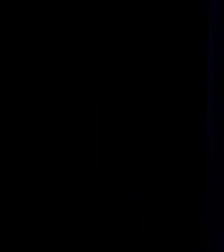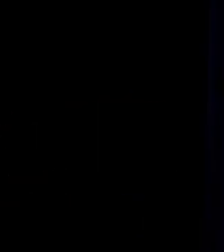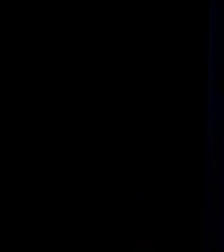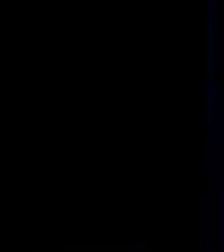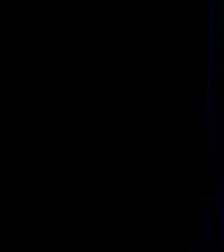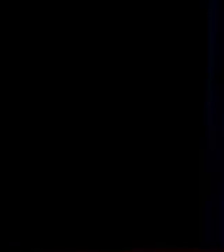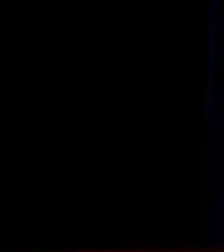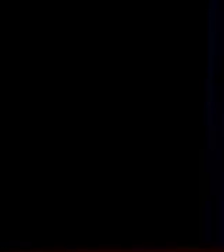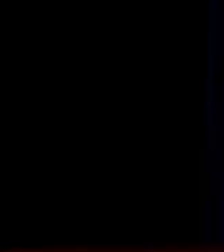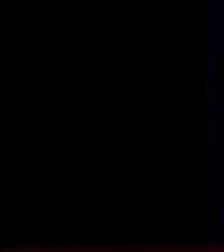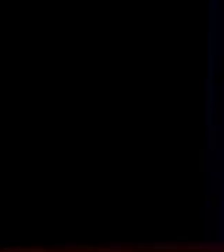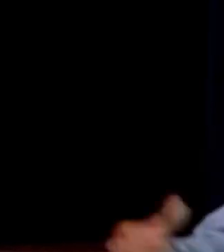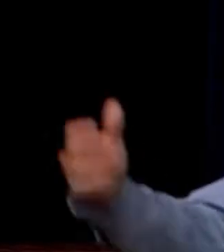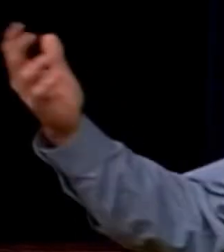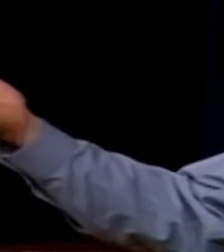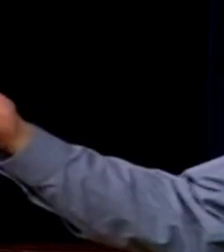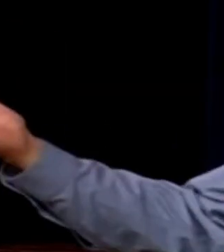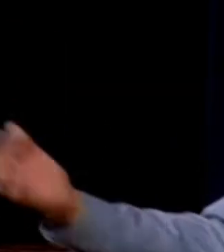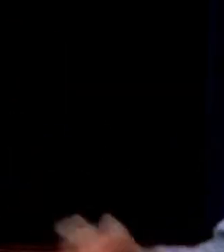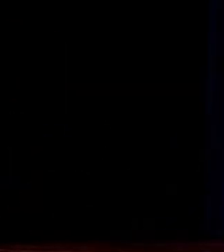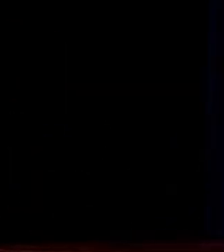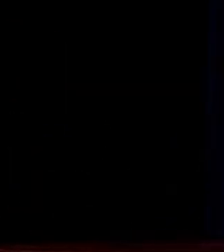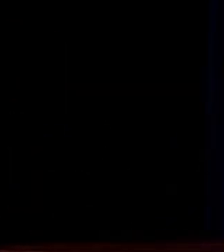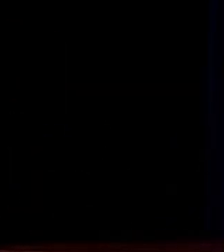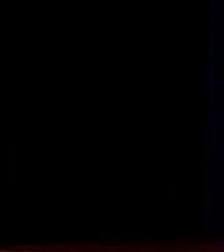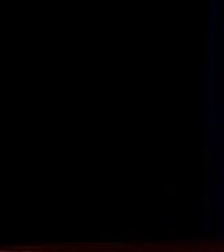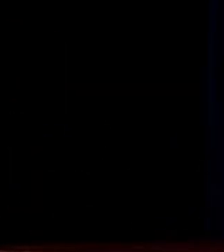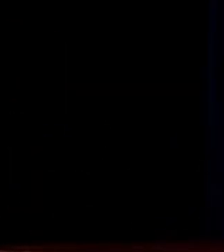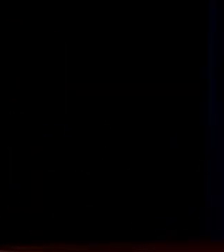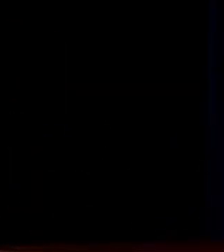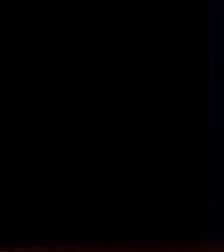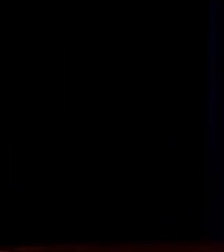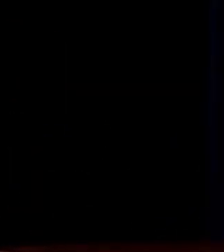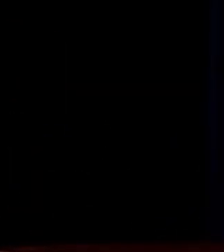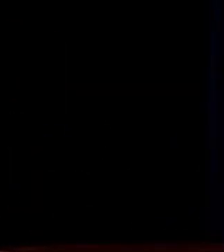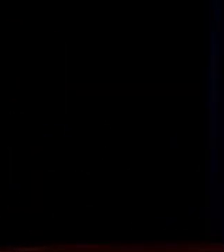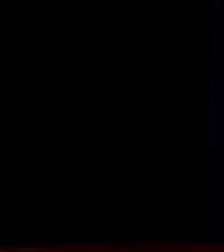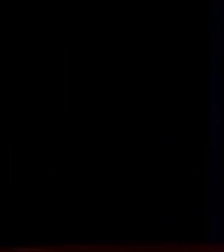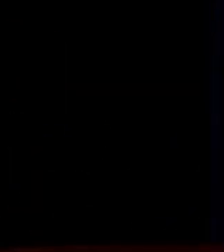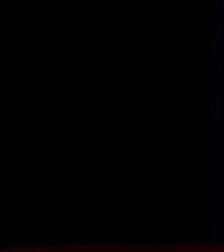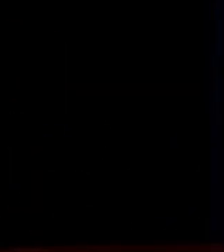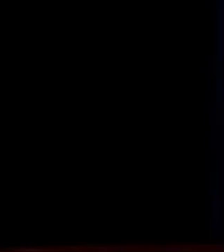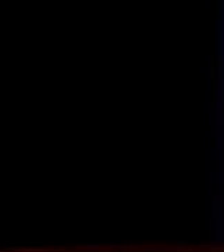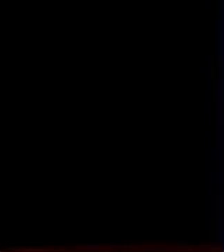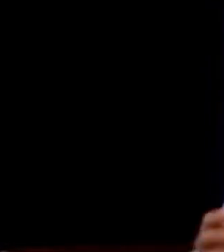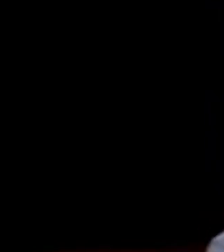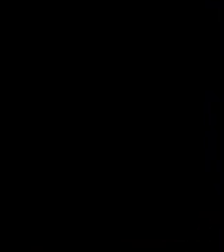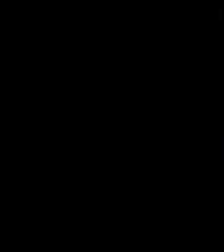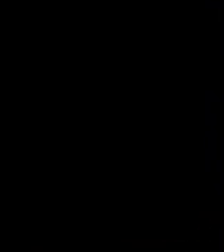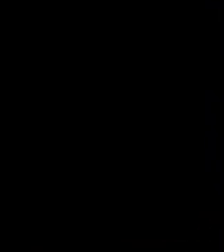be, probably, right? I mean, if I were him, he'd look for another better opportunity, a different job. But you know what?